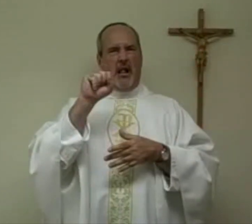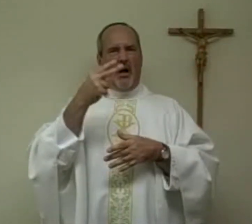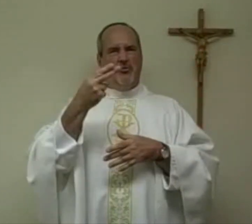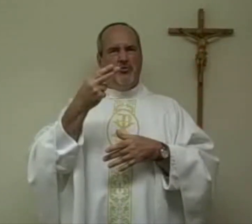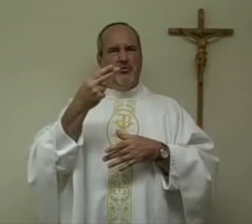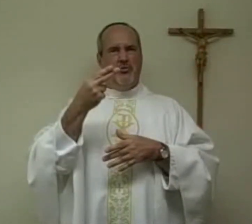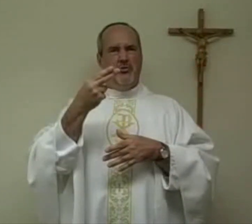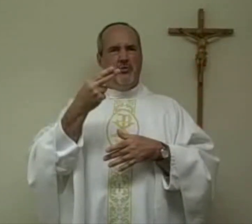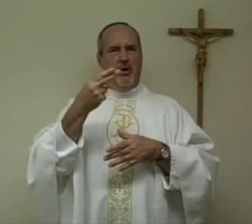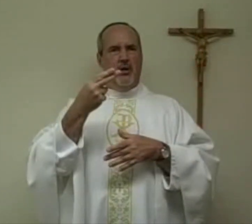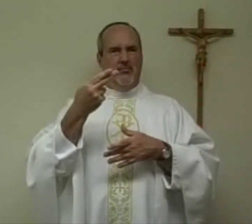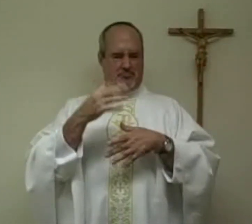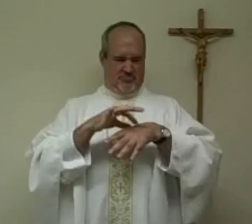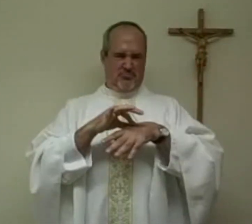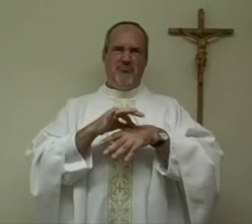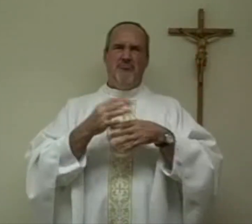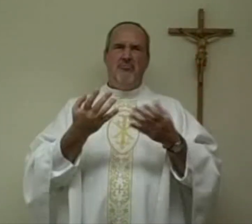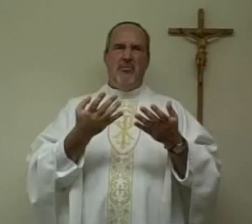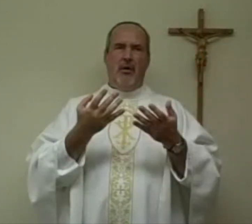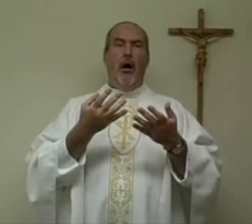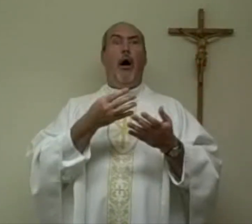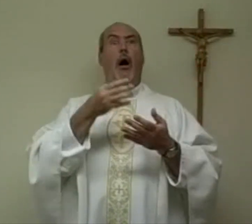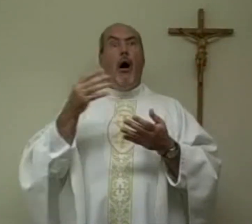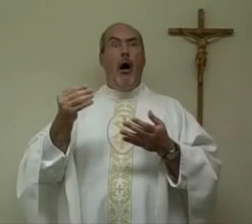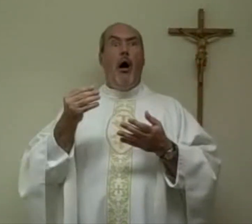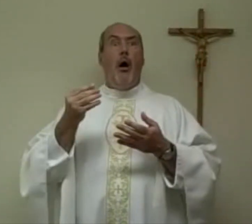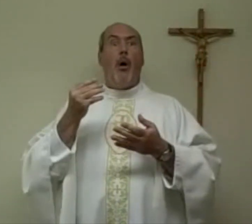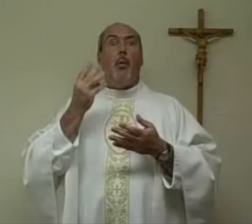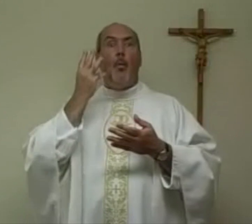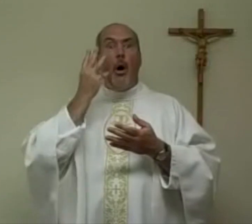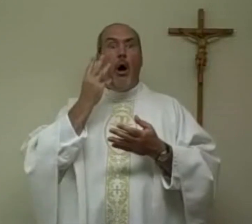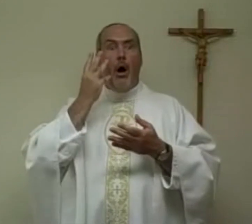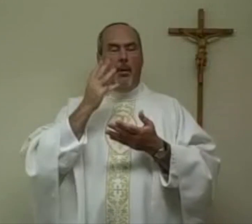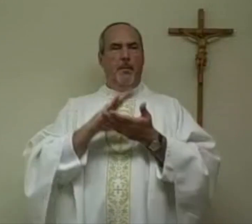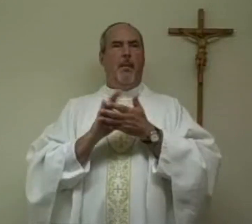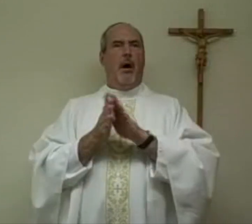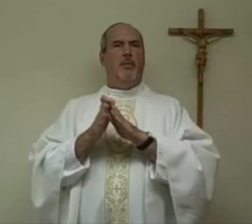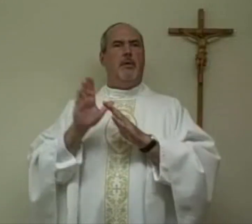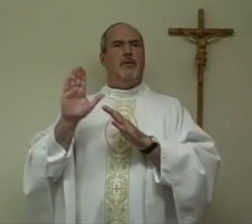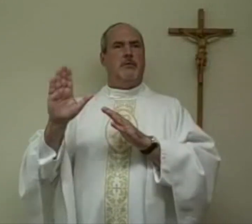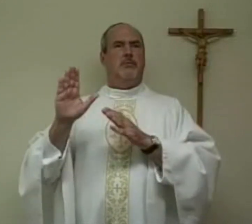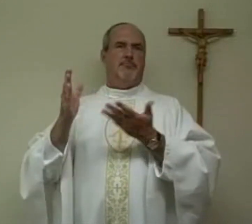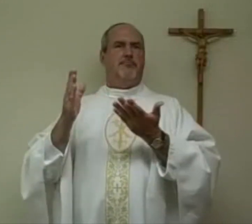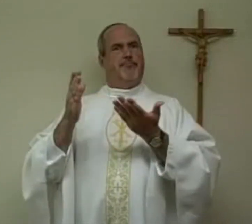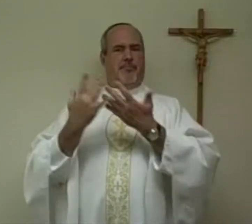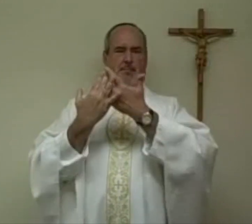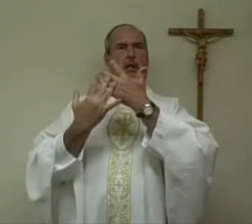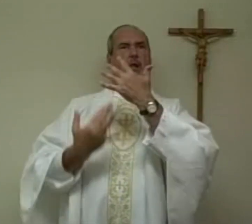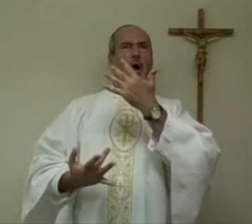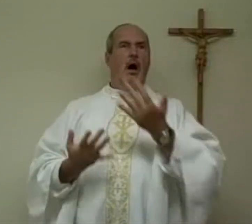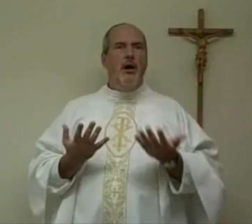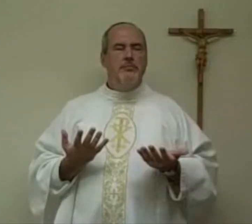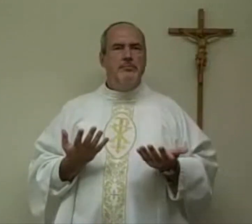become flesh, real flesh, and the wine has become